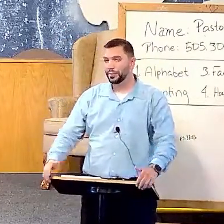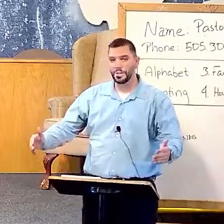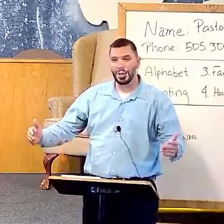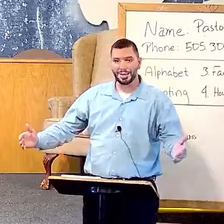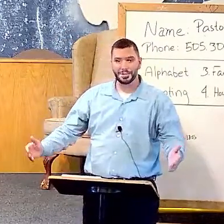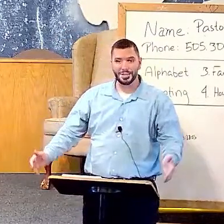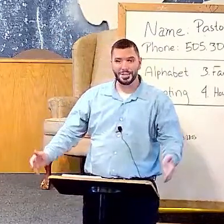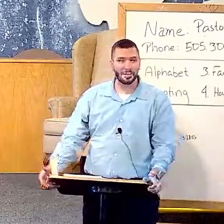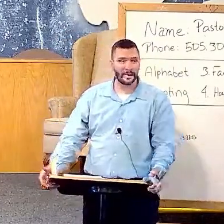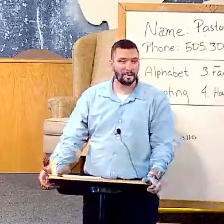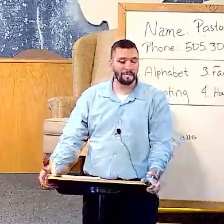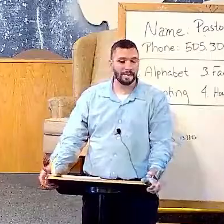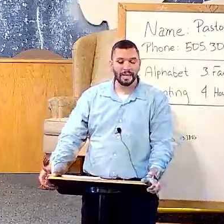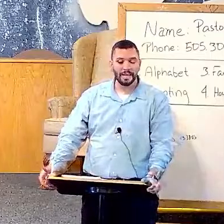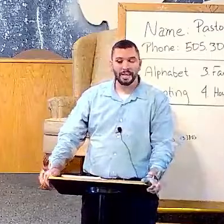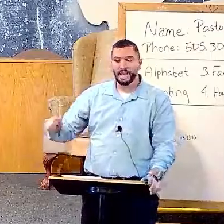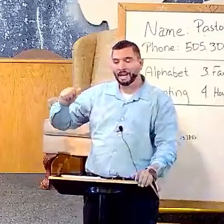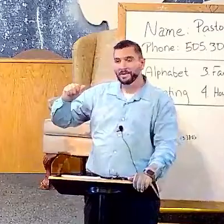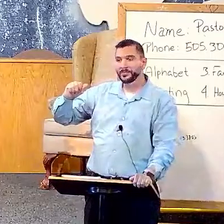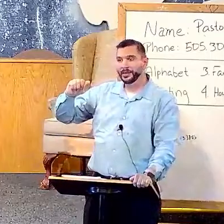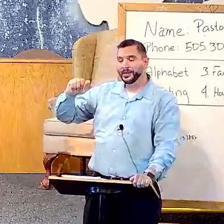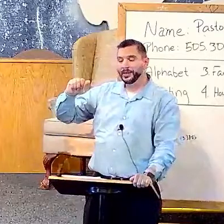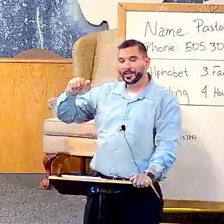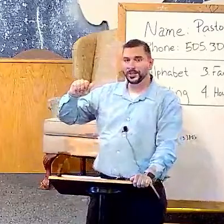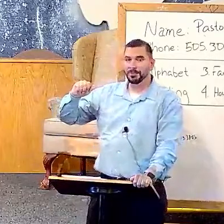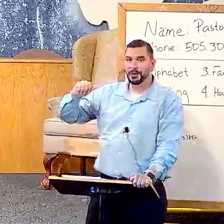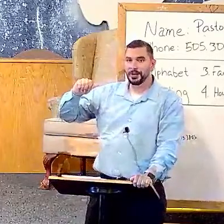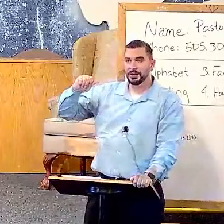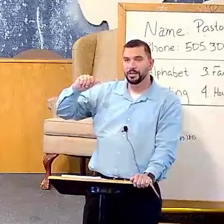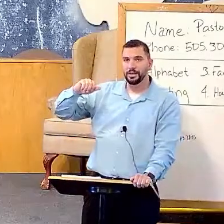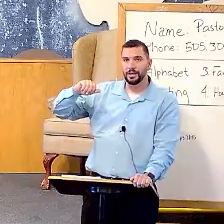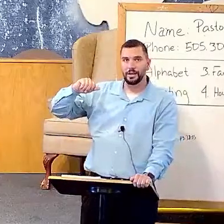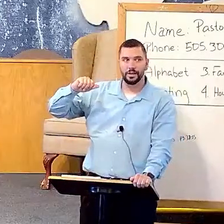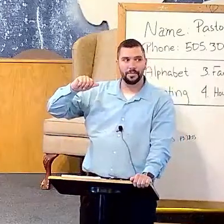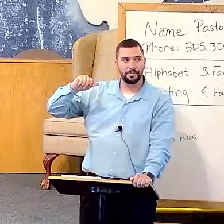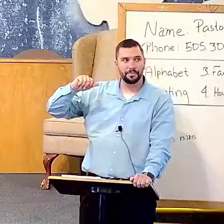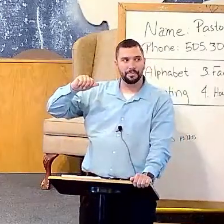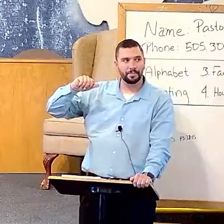Adam and Eve in the Bible, Adam is going to be,